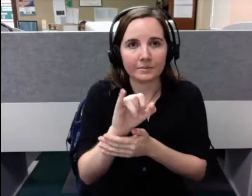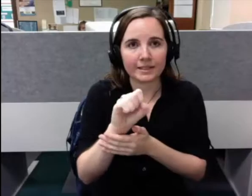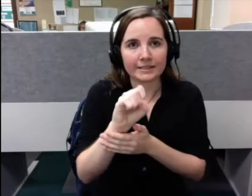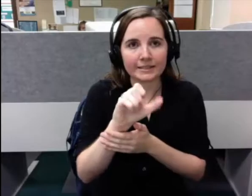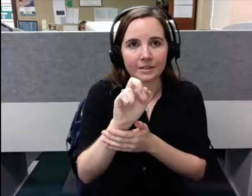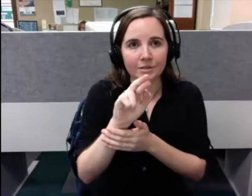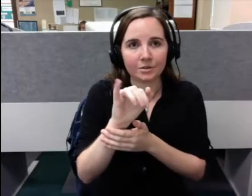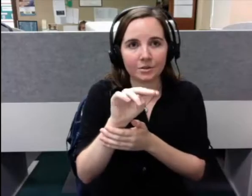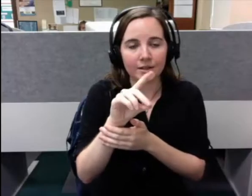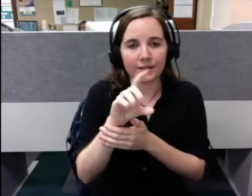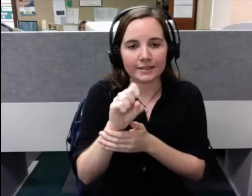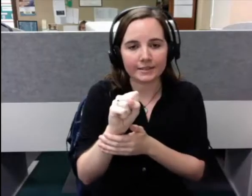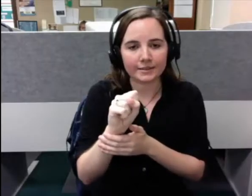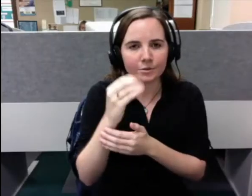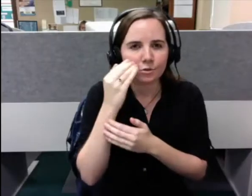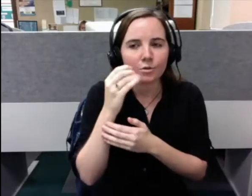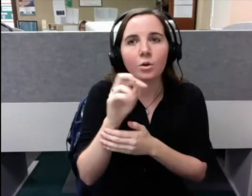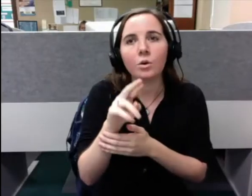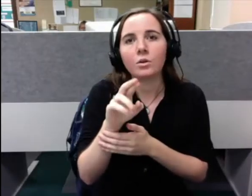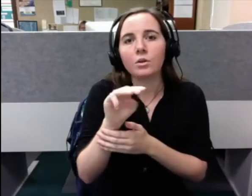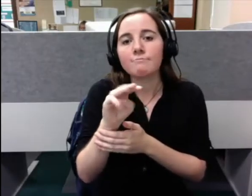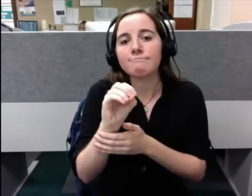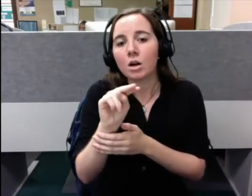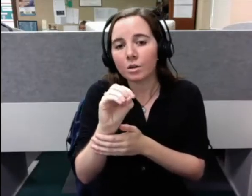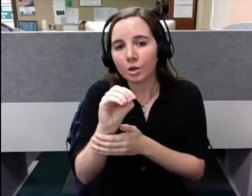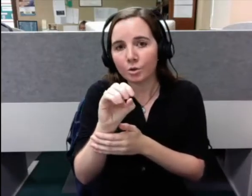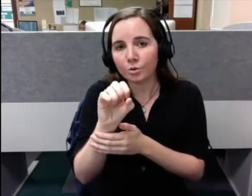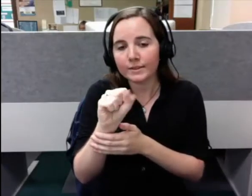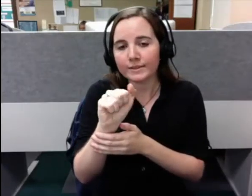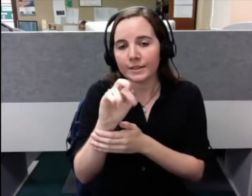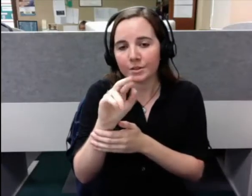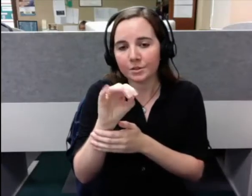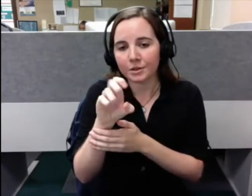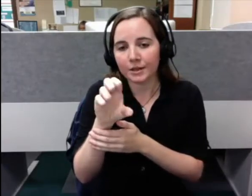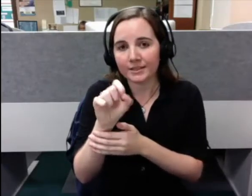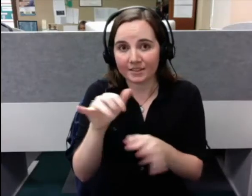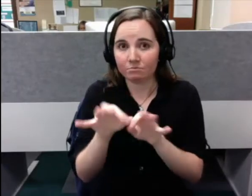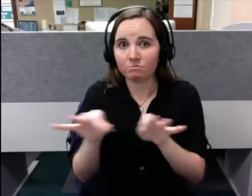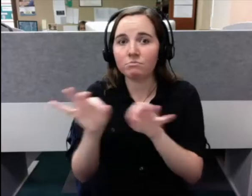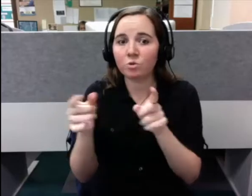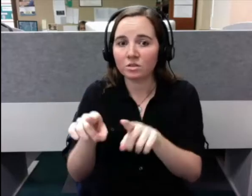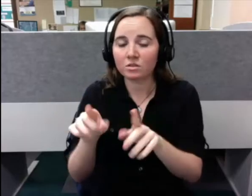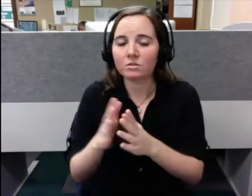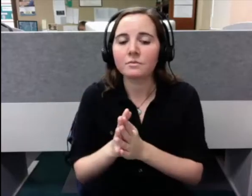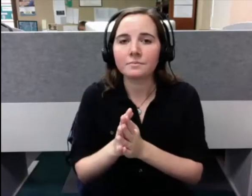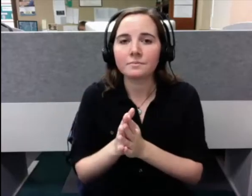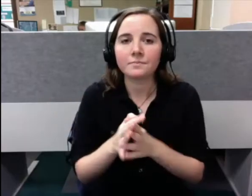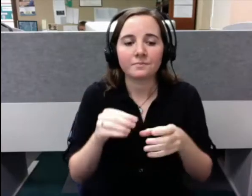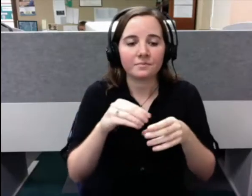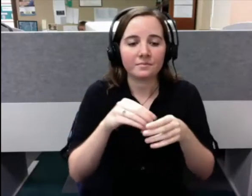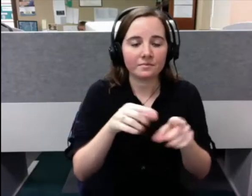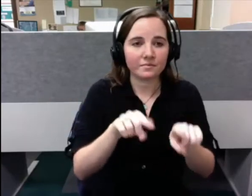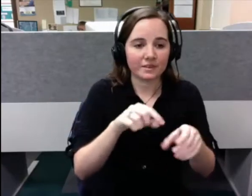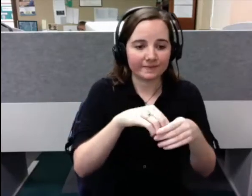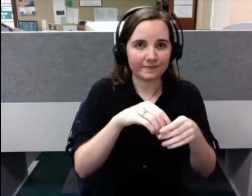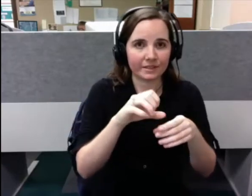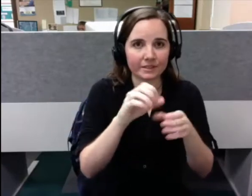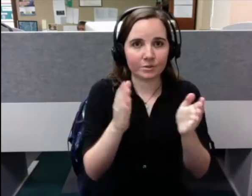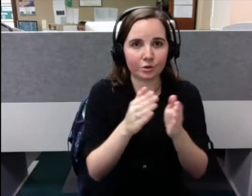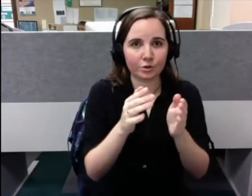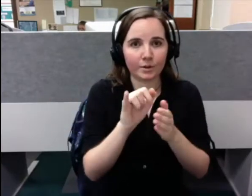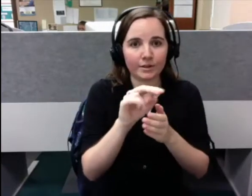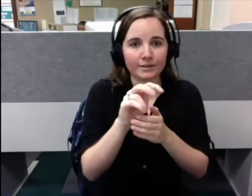disaccharides or monosaccharides. Those are the particles that we're really after. In the small intestine, final digestion